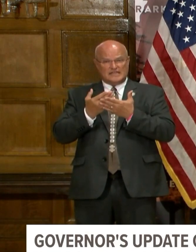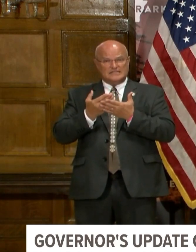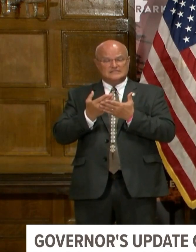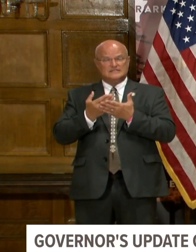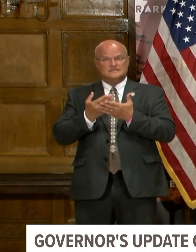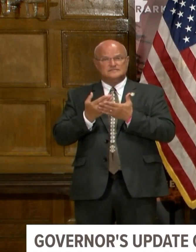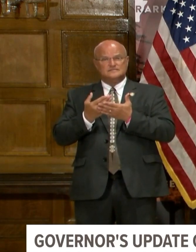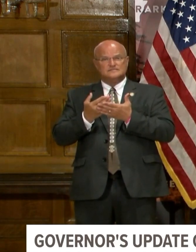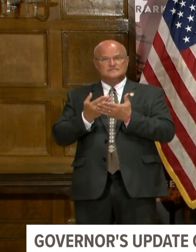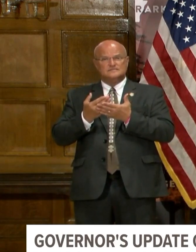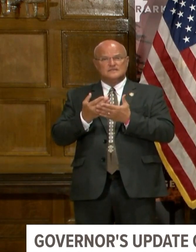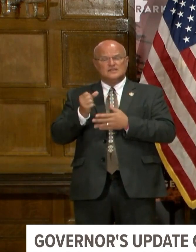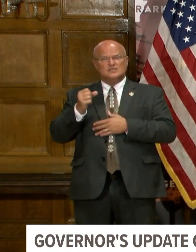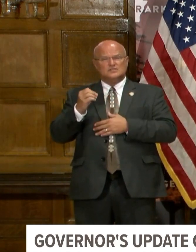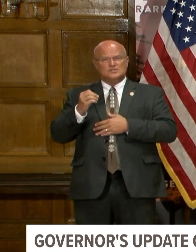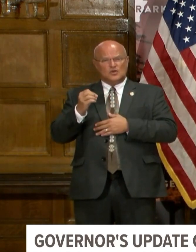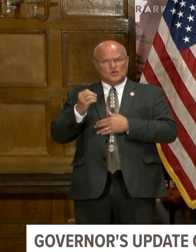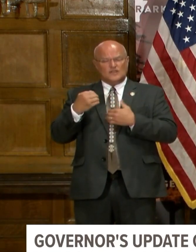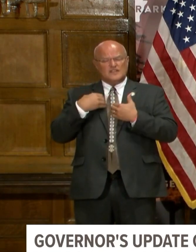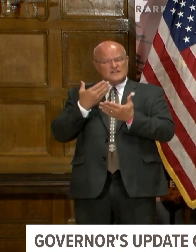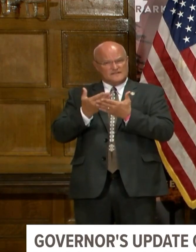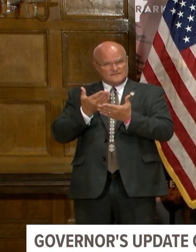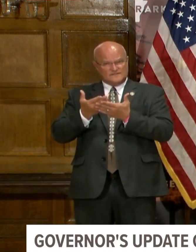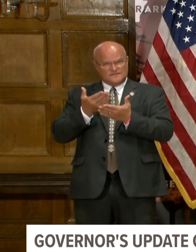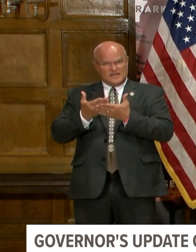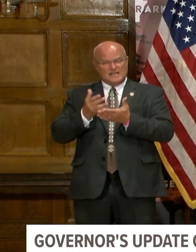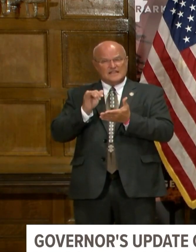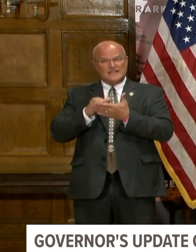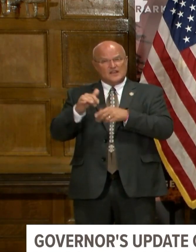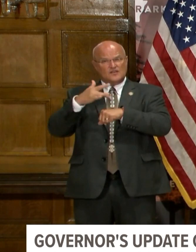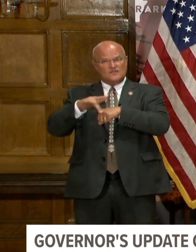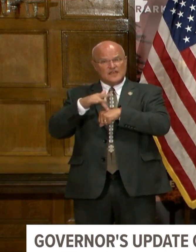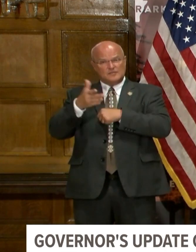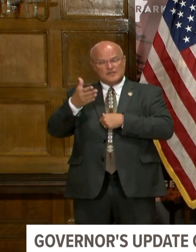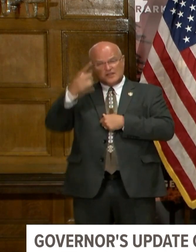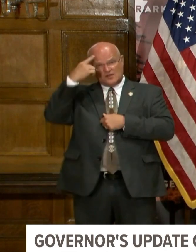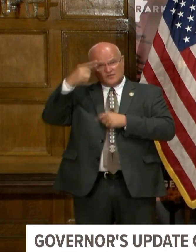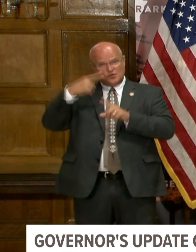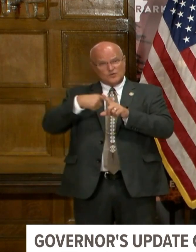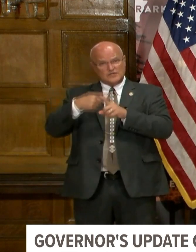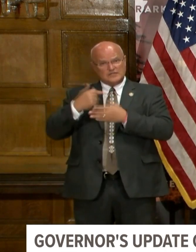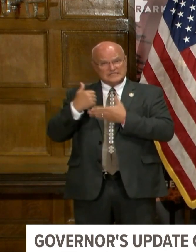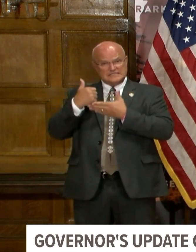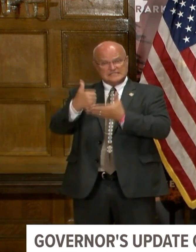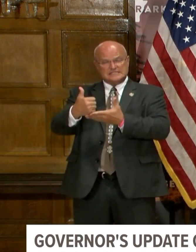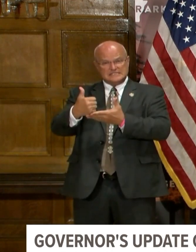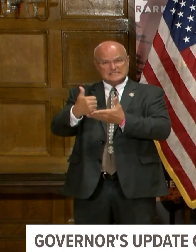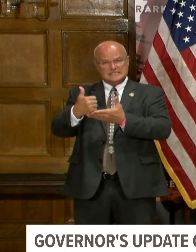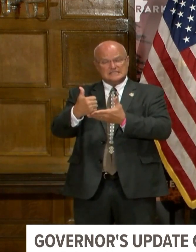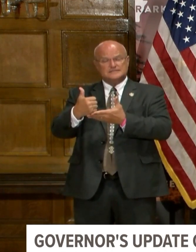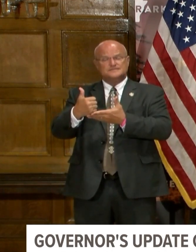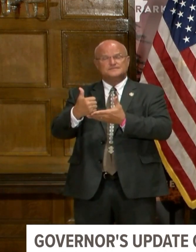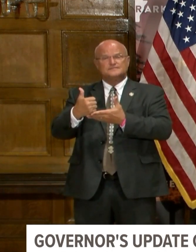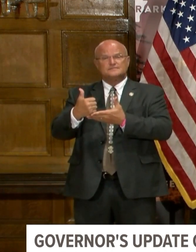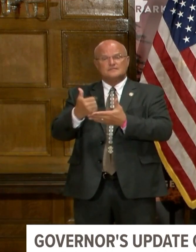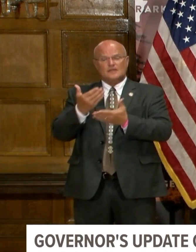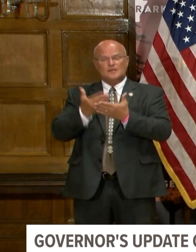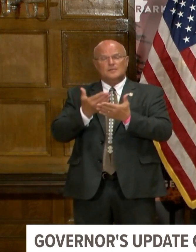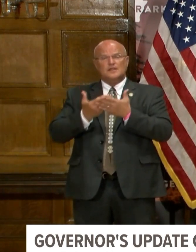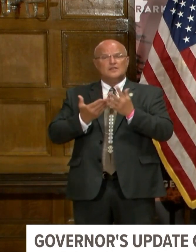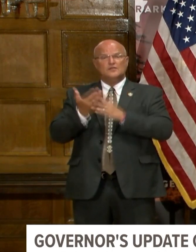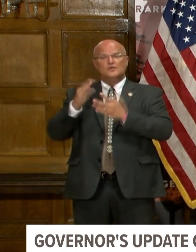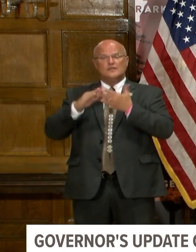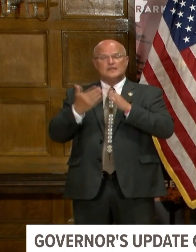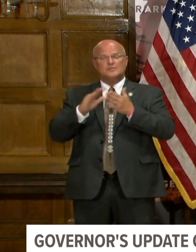Authority, and so there's funds that are available there for rental assistance. There is money through our